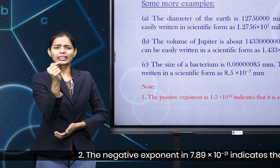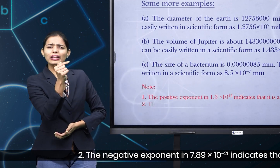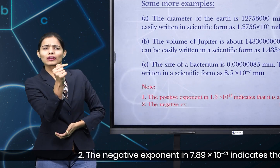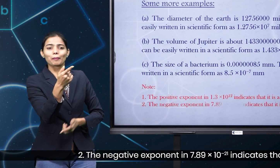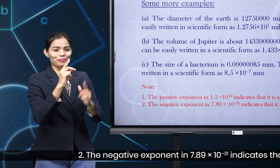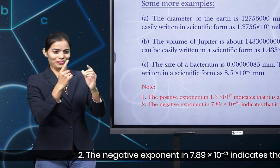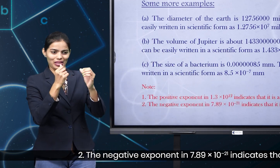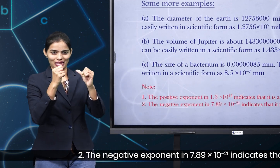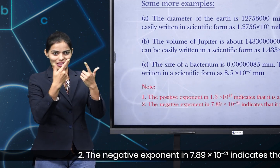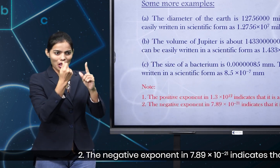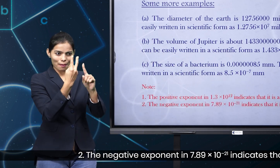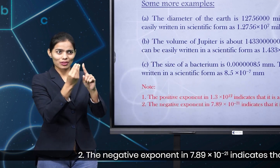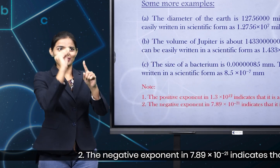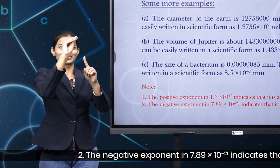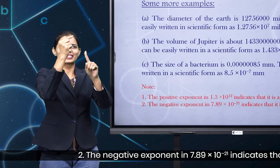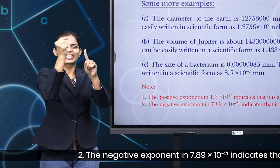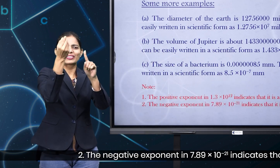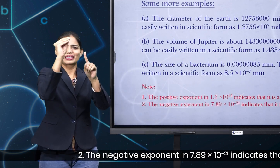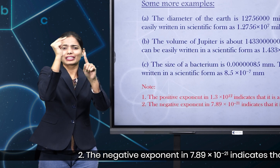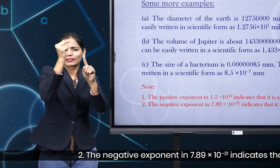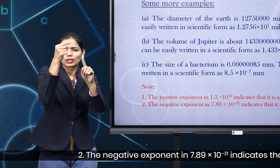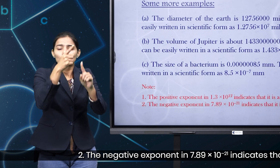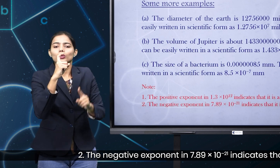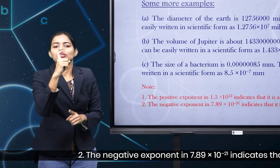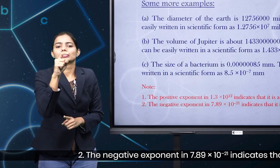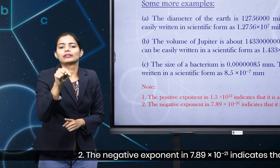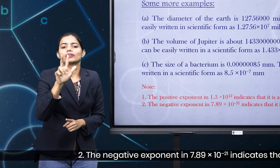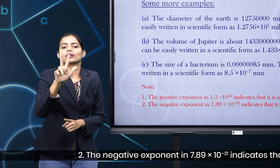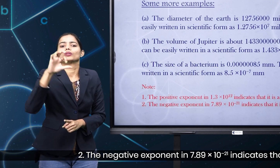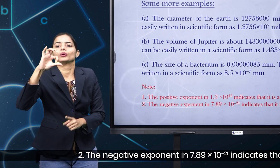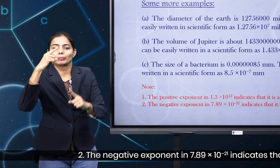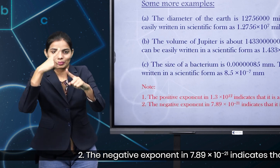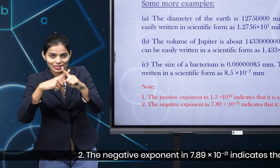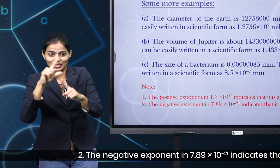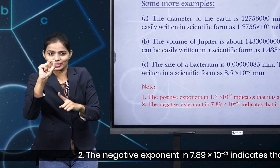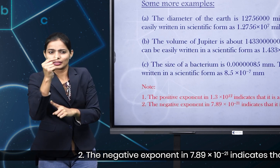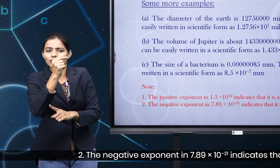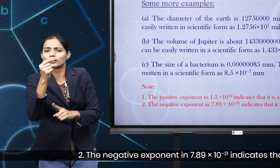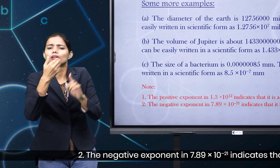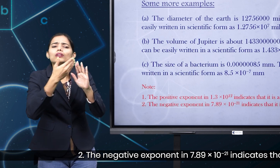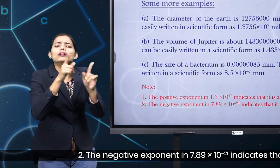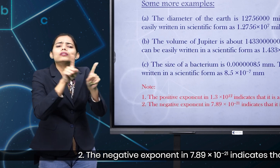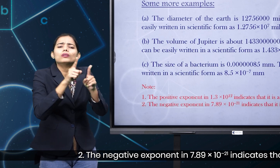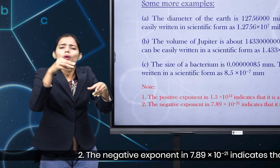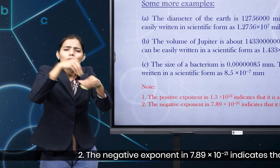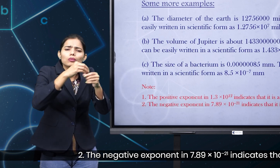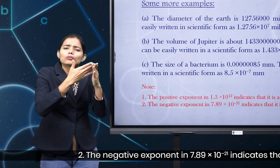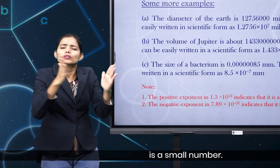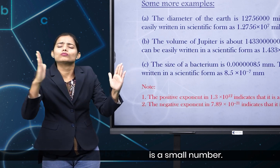The negative exponent in 7.89 into 10 power minus 21 indicates that it is a